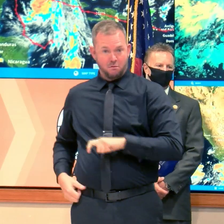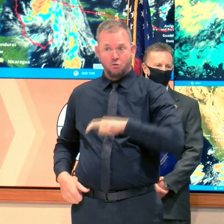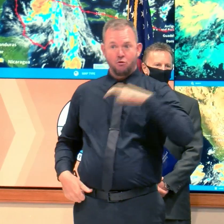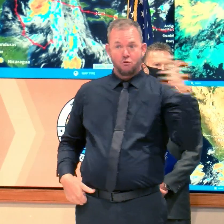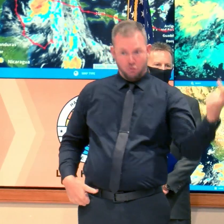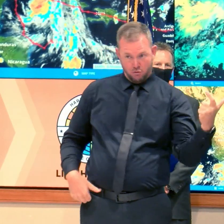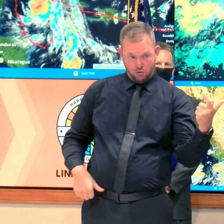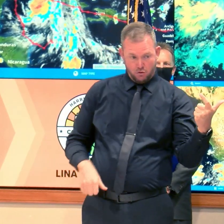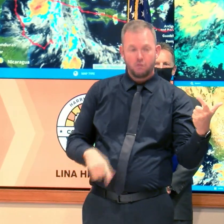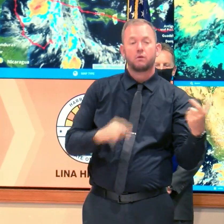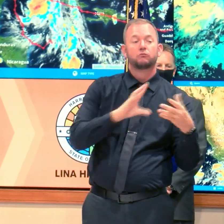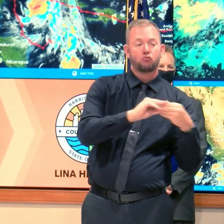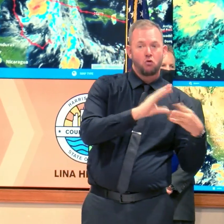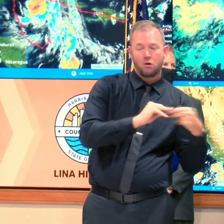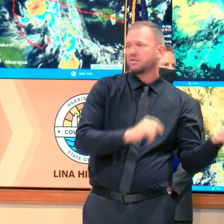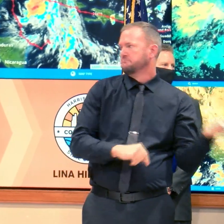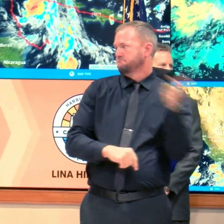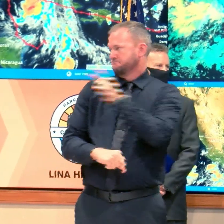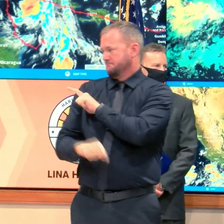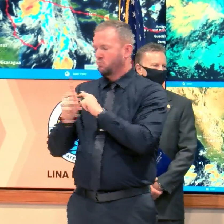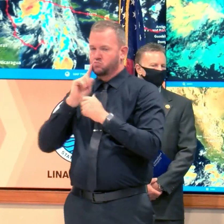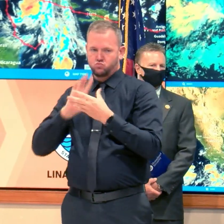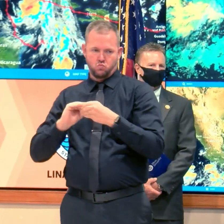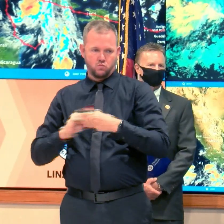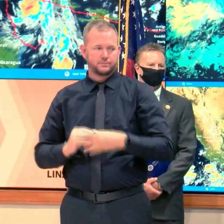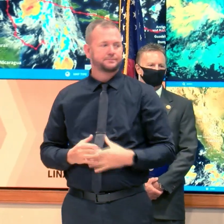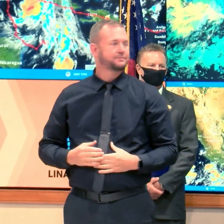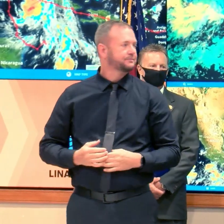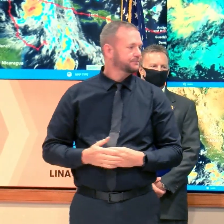be available for questions.